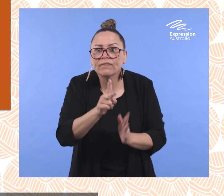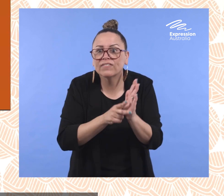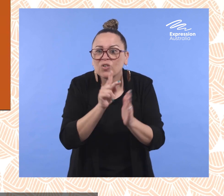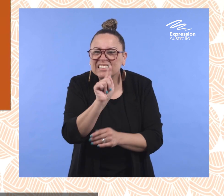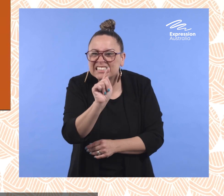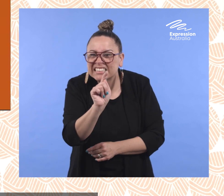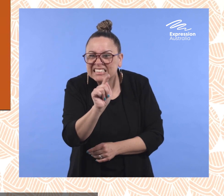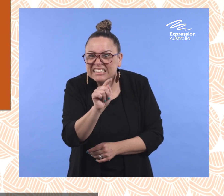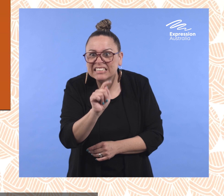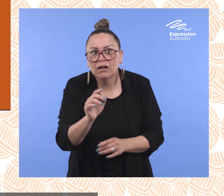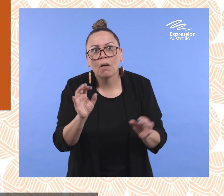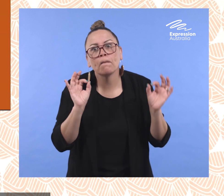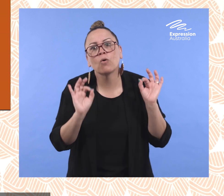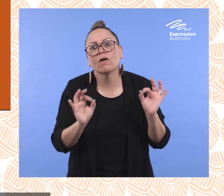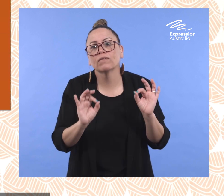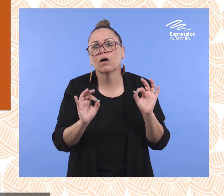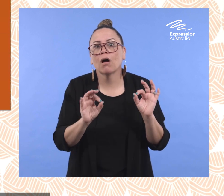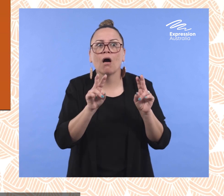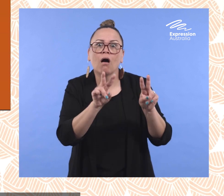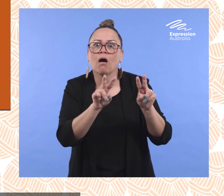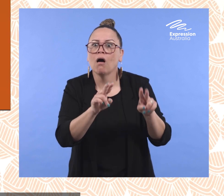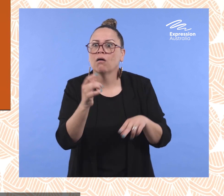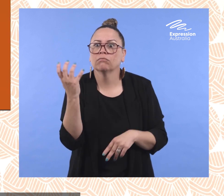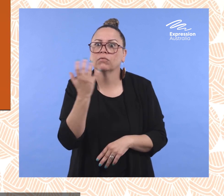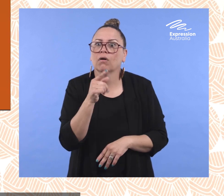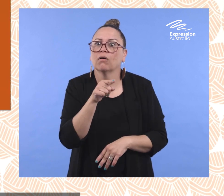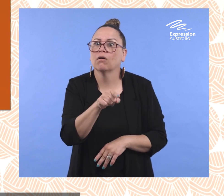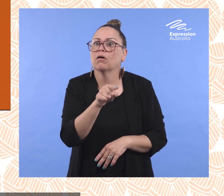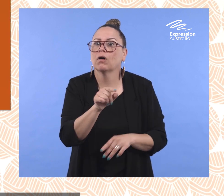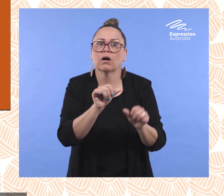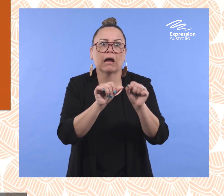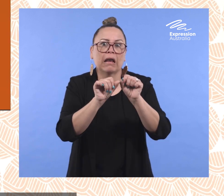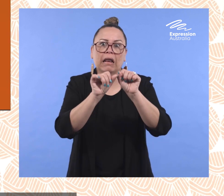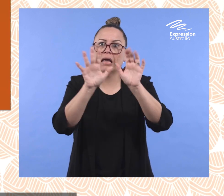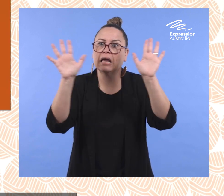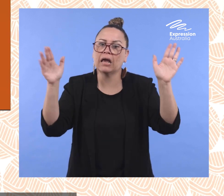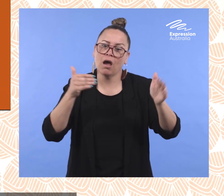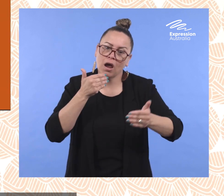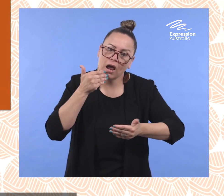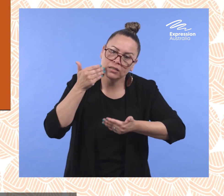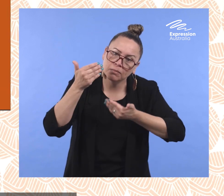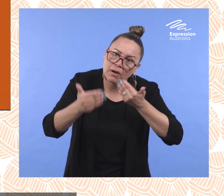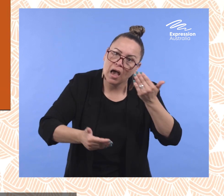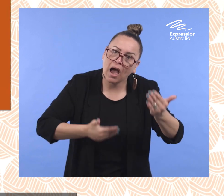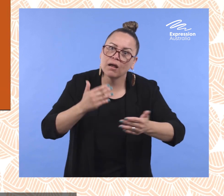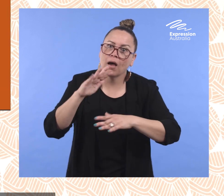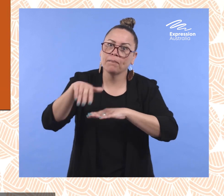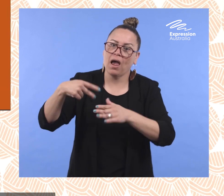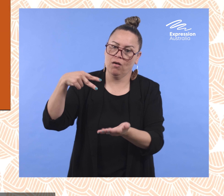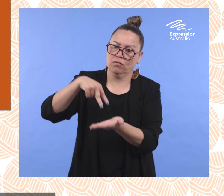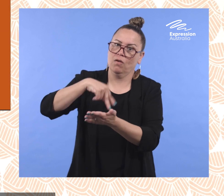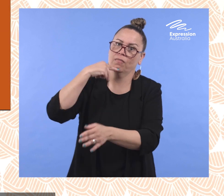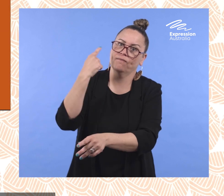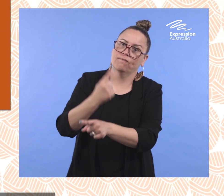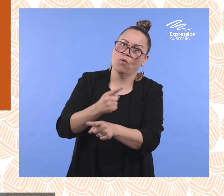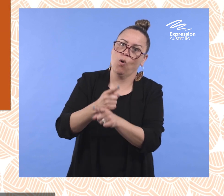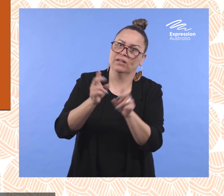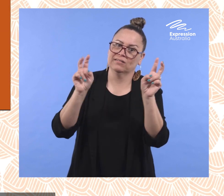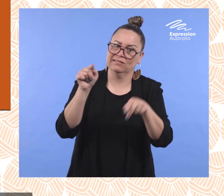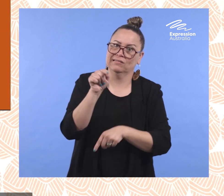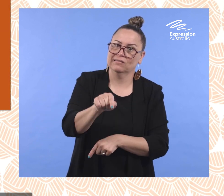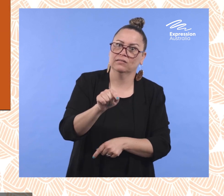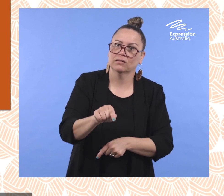Mum, you've got to watch this video." I know, it's fantastic. Everyone's watching it at school. She said it's the clearest explanation I've had of the